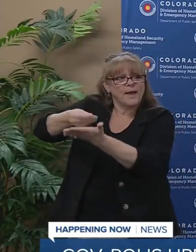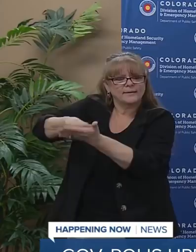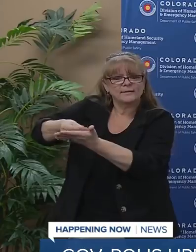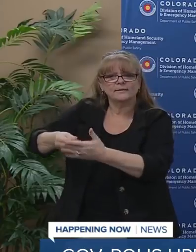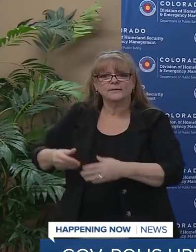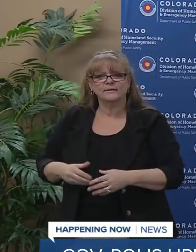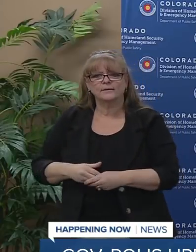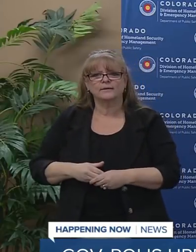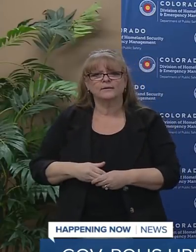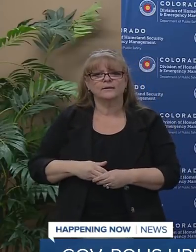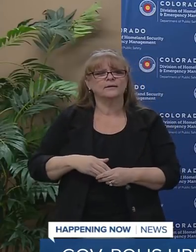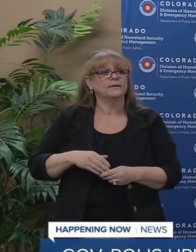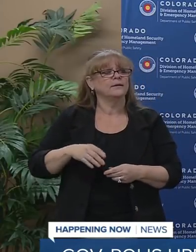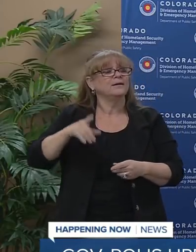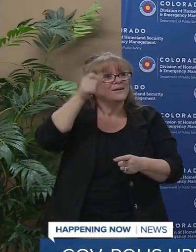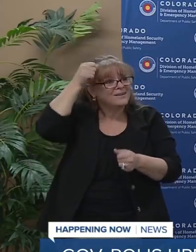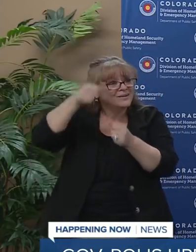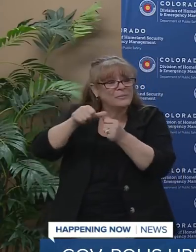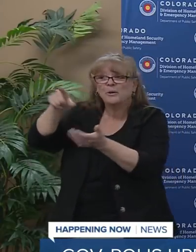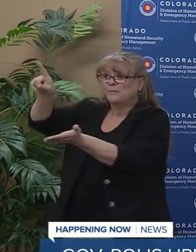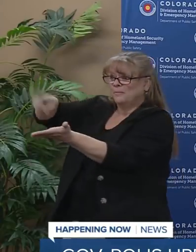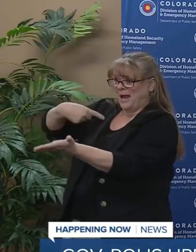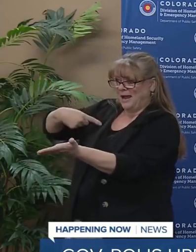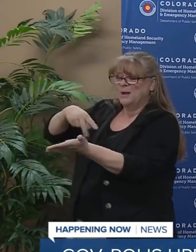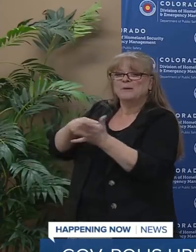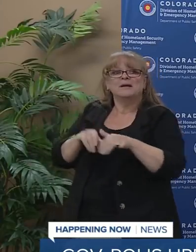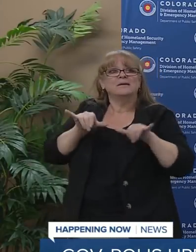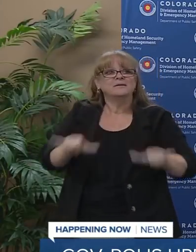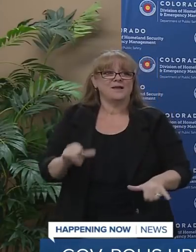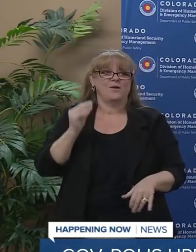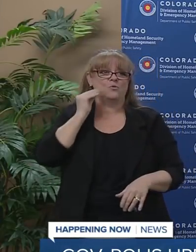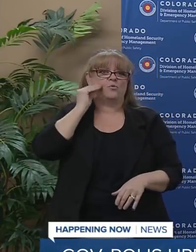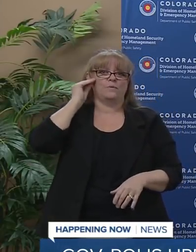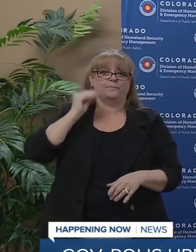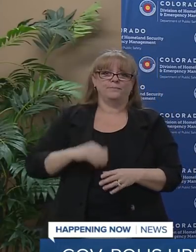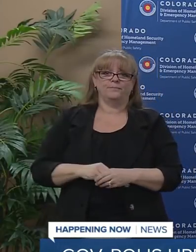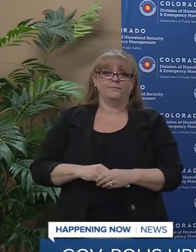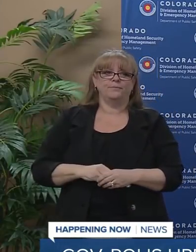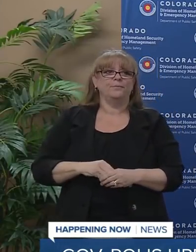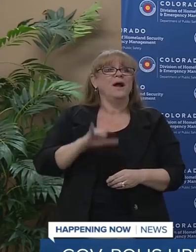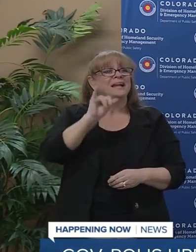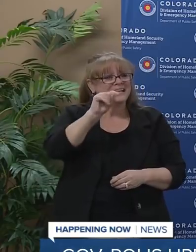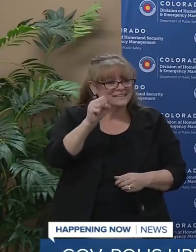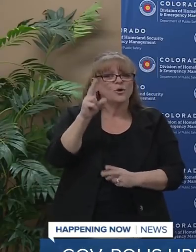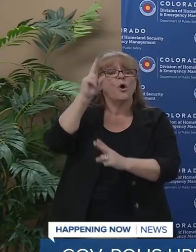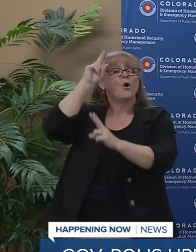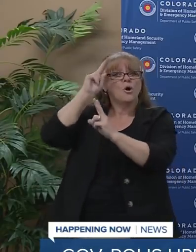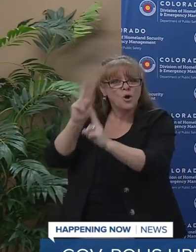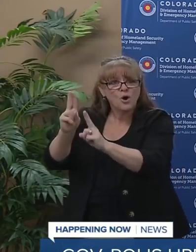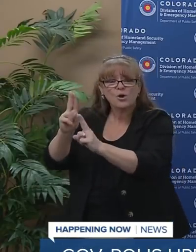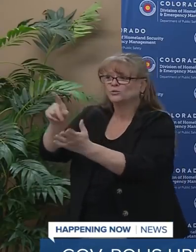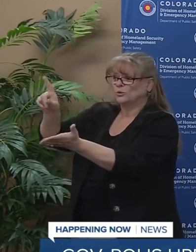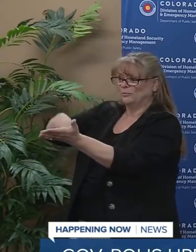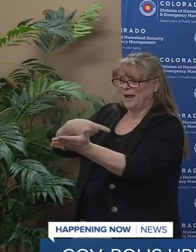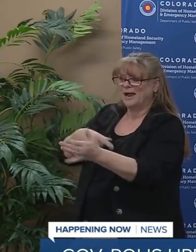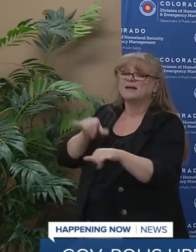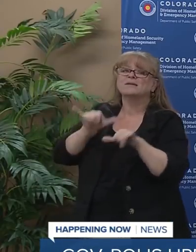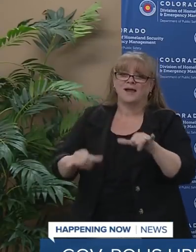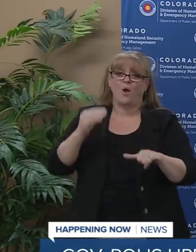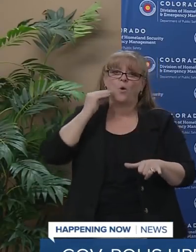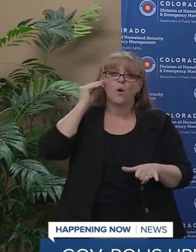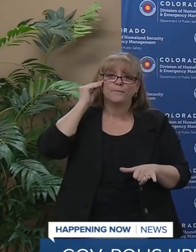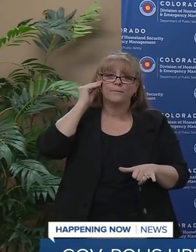integrity. We don't want a handout. We want to earn it. You're earning it by staying at home, except when absolutely necessary. Next question.